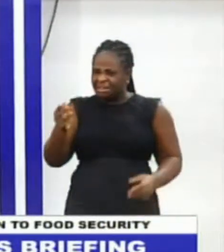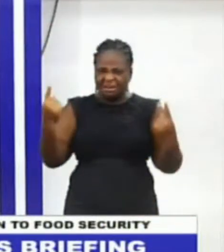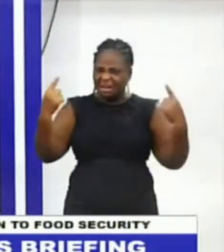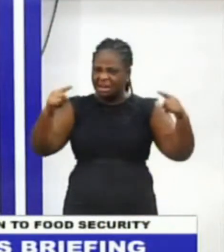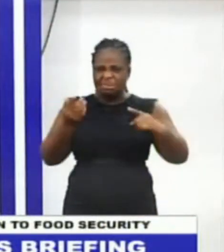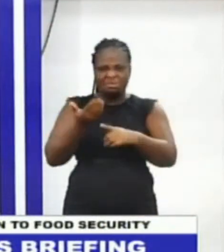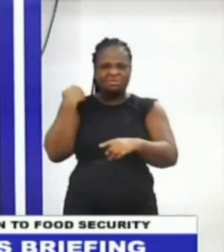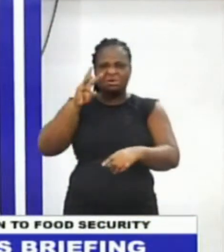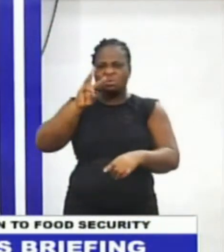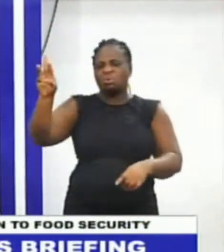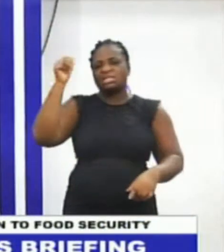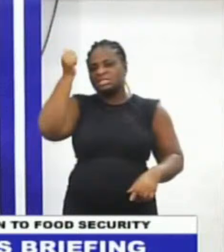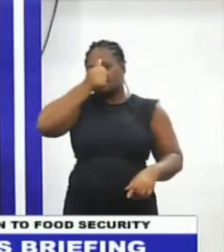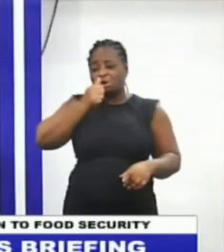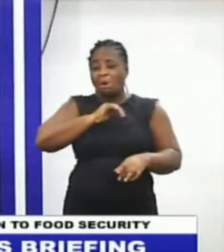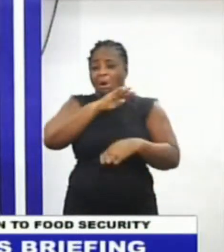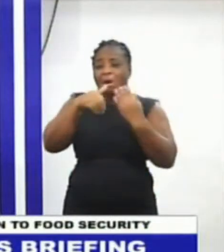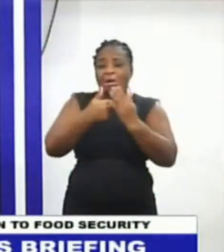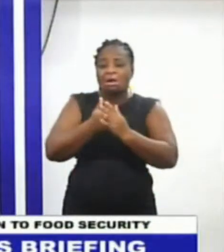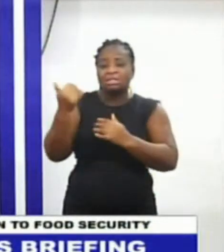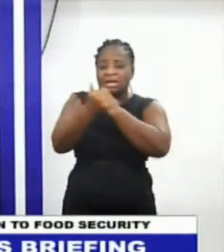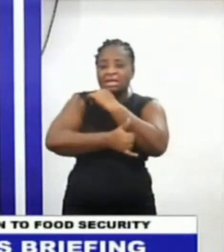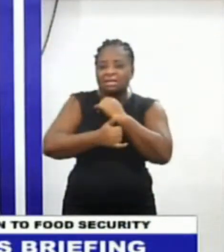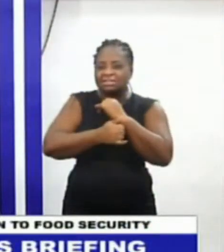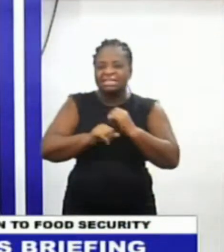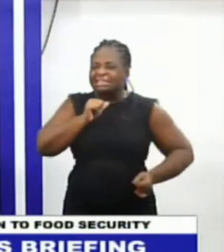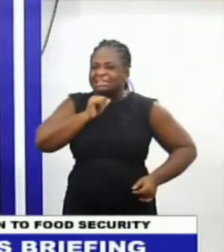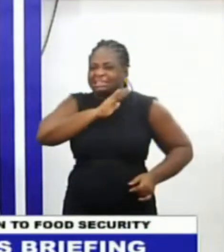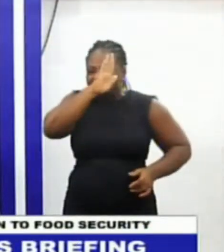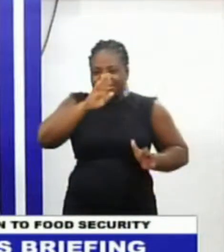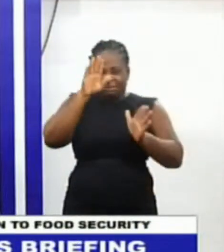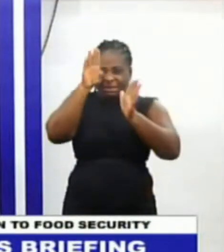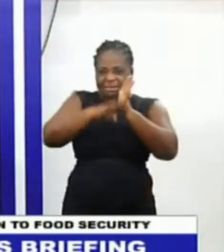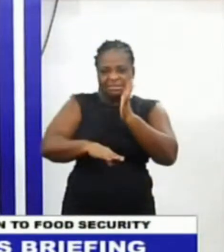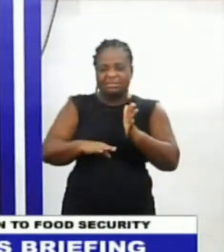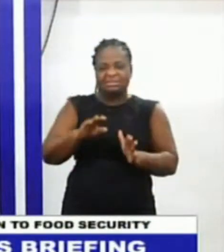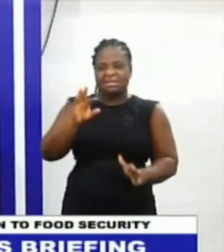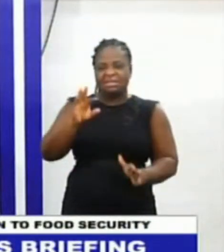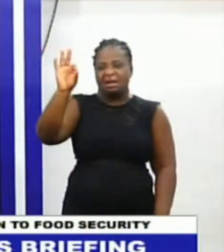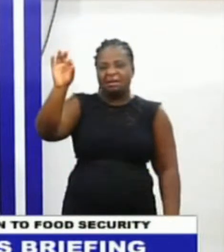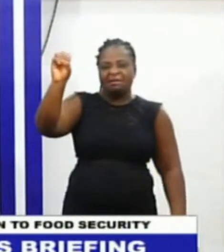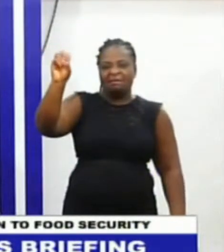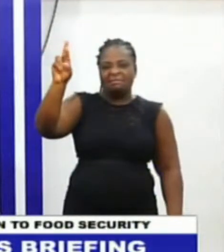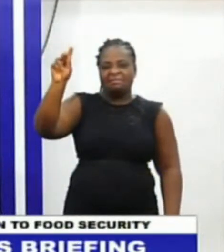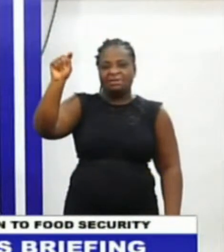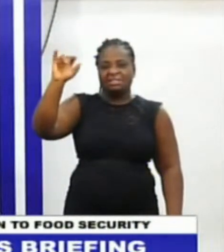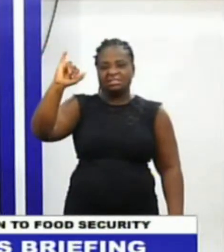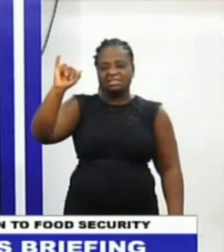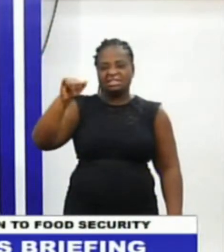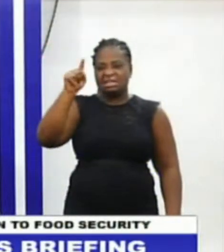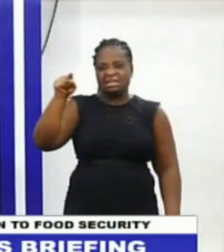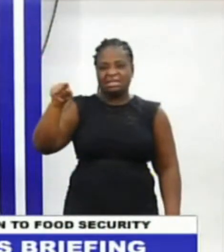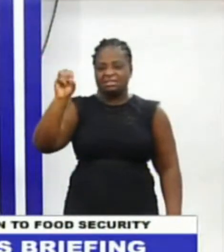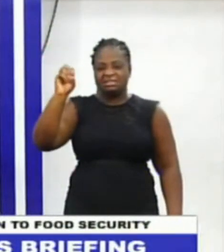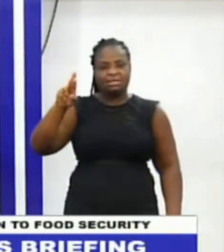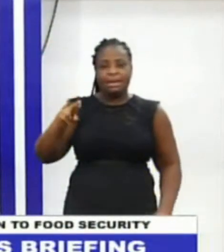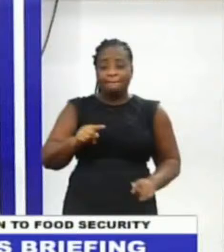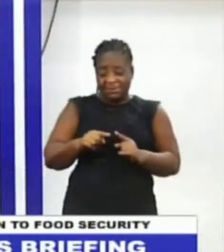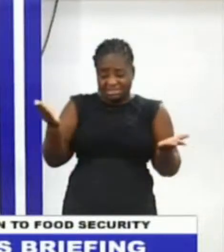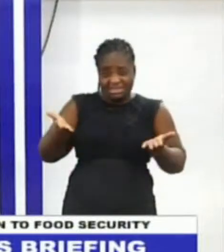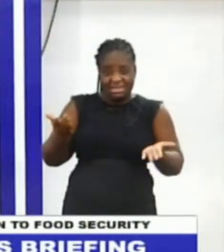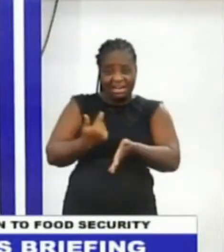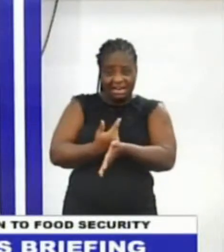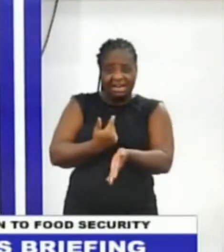countries around us, they are not even subsidizing their inputs by even 1%. Ghana, we are doing 50%. When it comes to